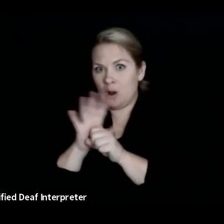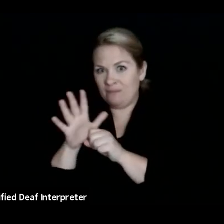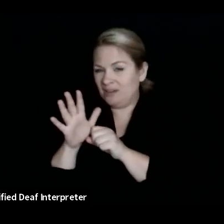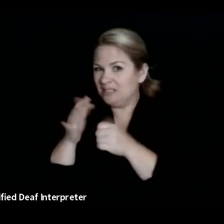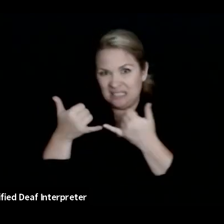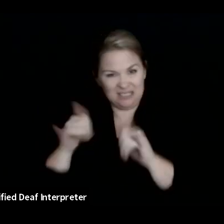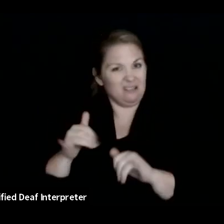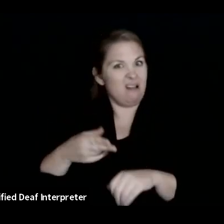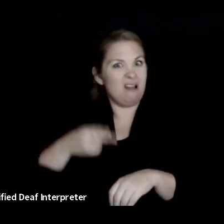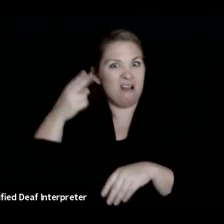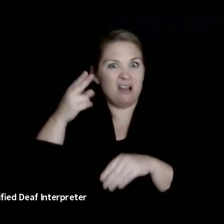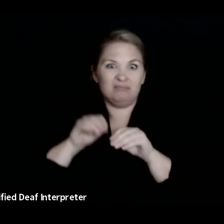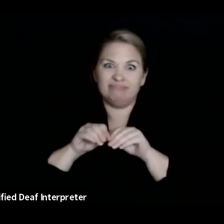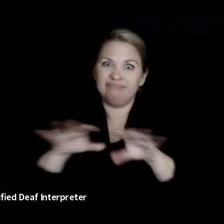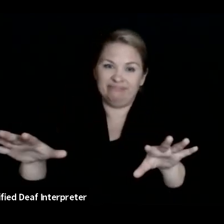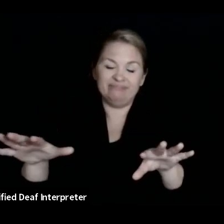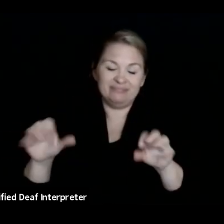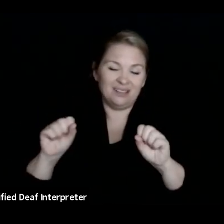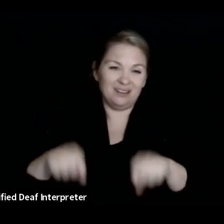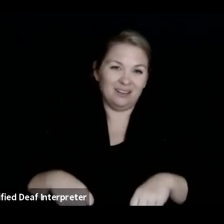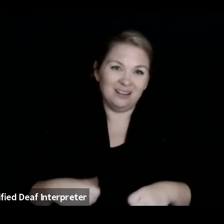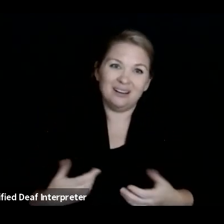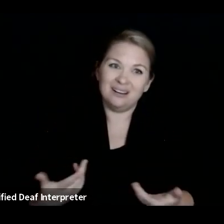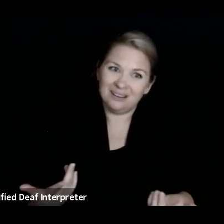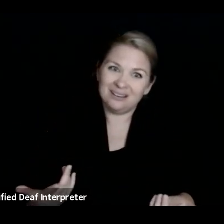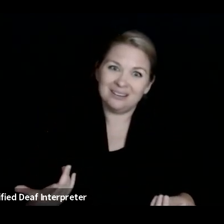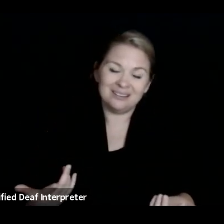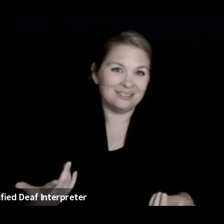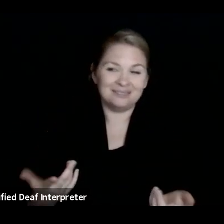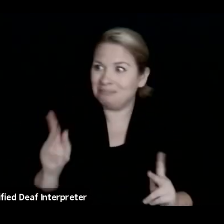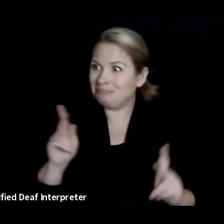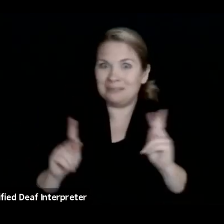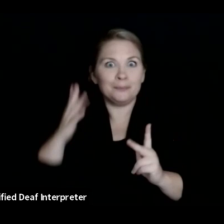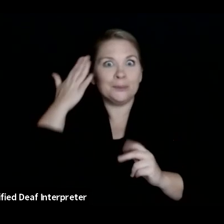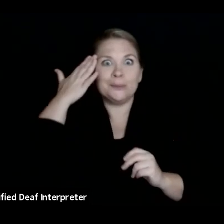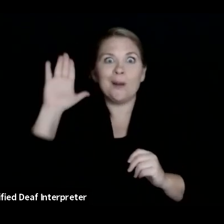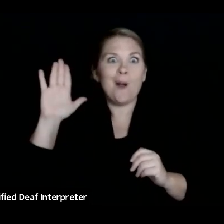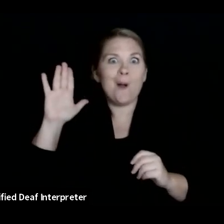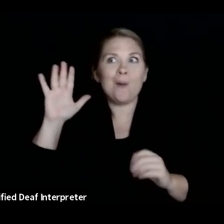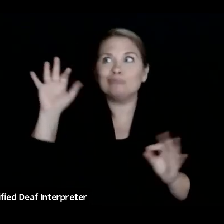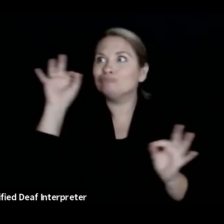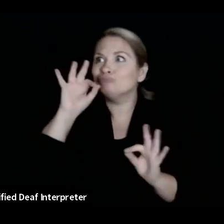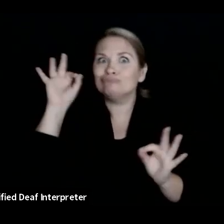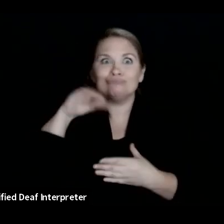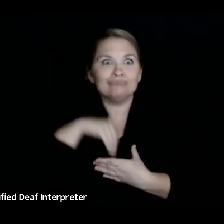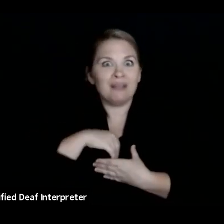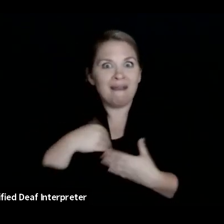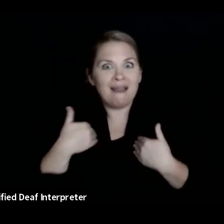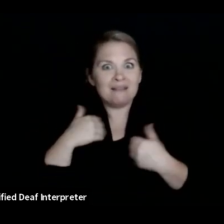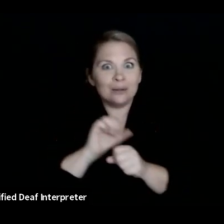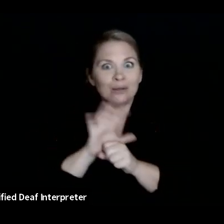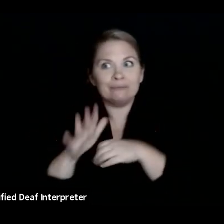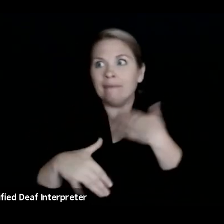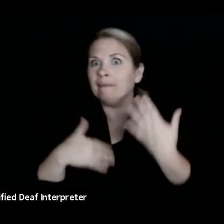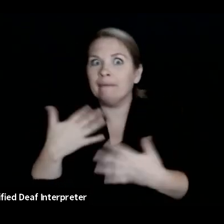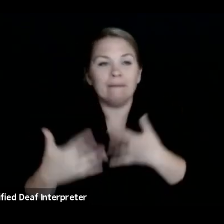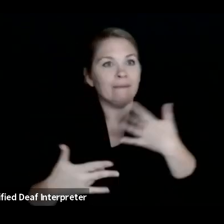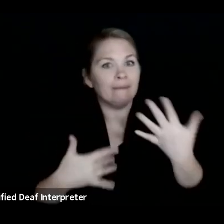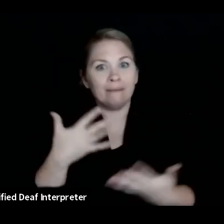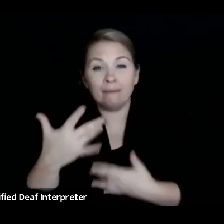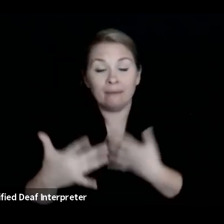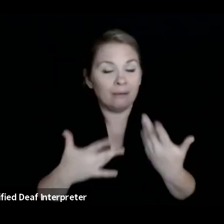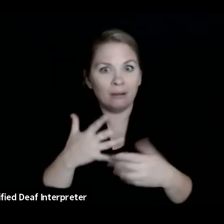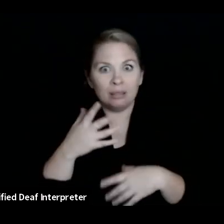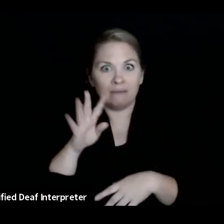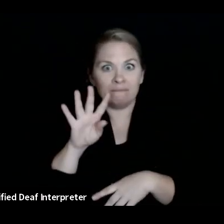identify your illness to yourself or to other people. And again, that is why we recommend that masking